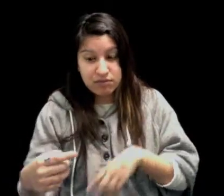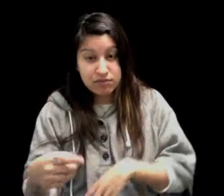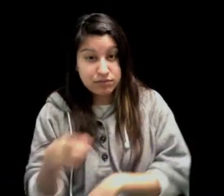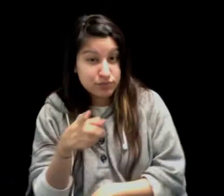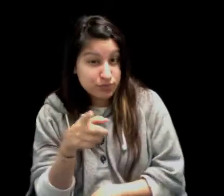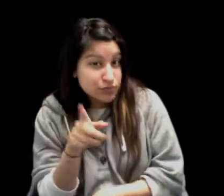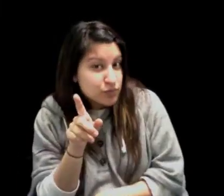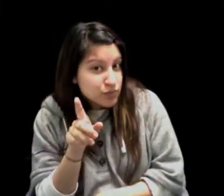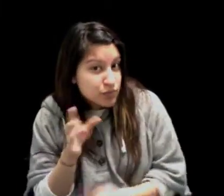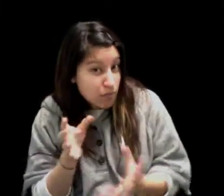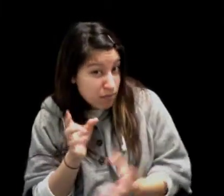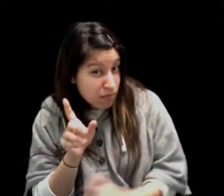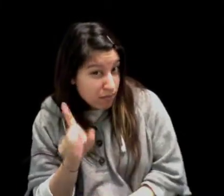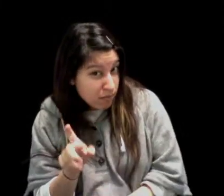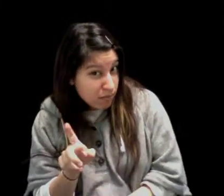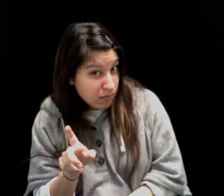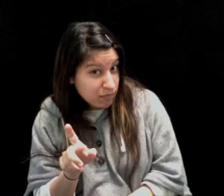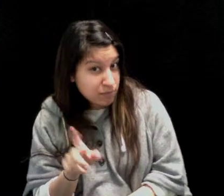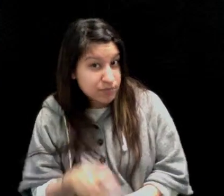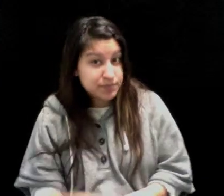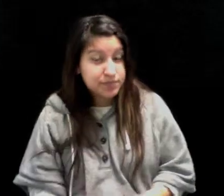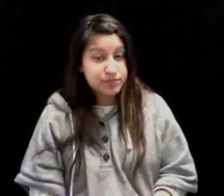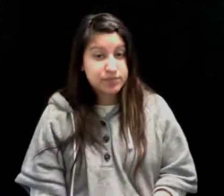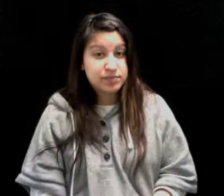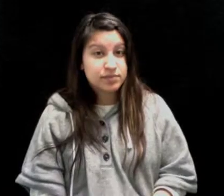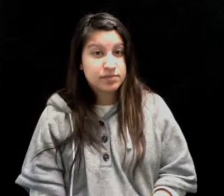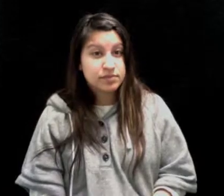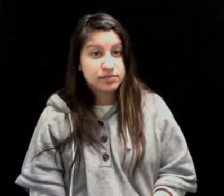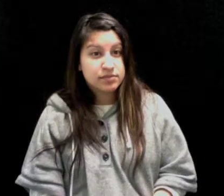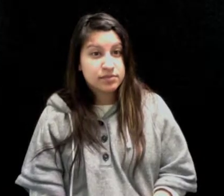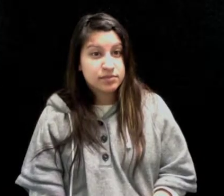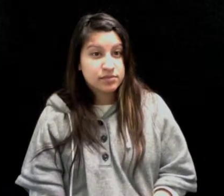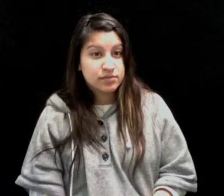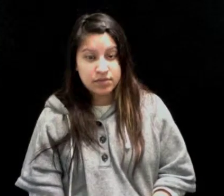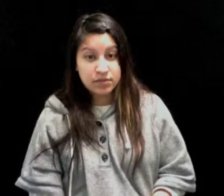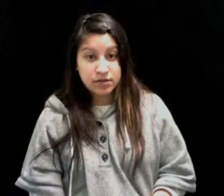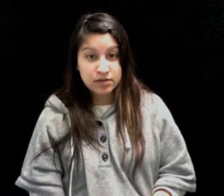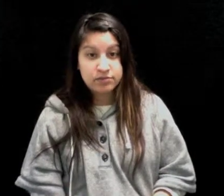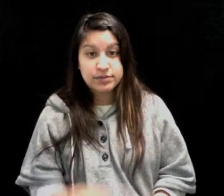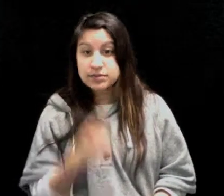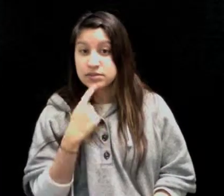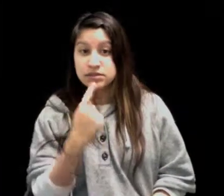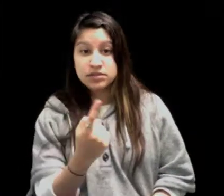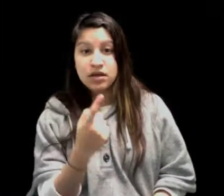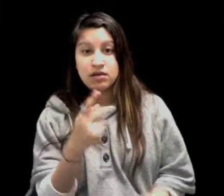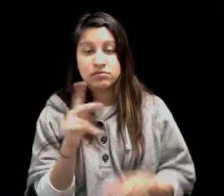How will the teenagers pair up? Get them in partners. If some